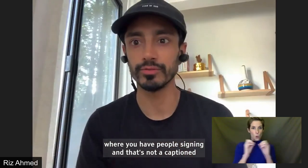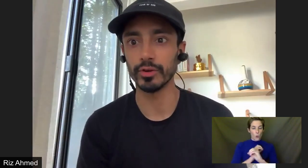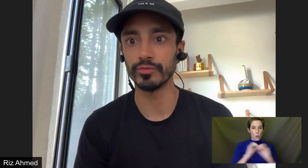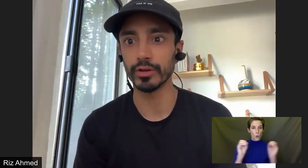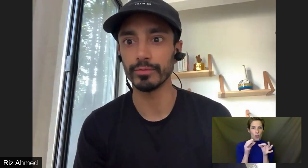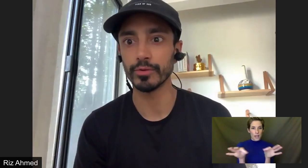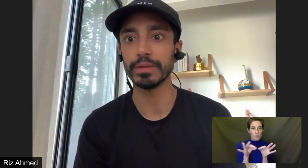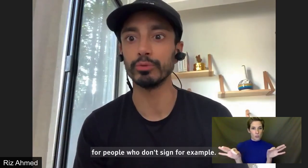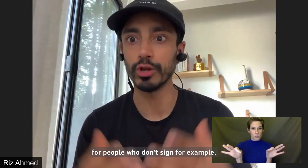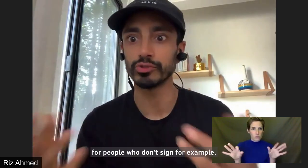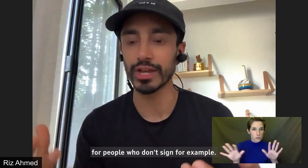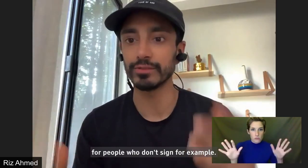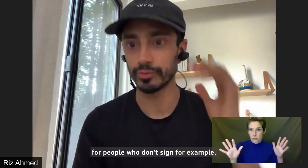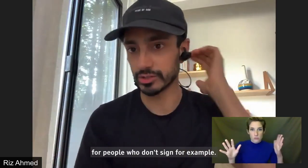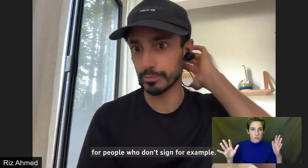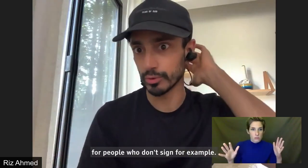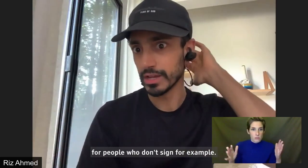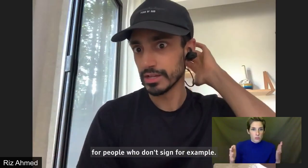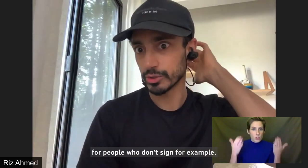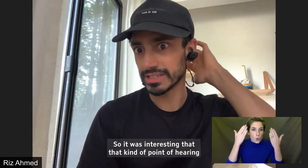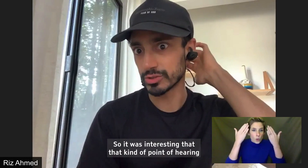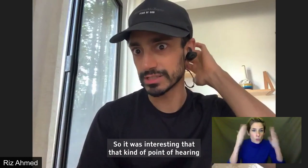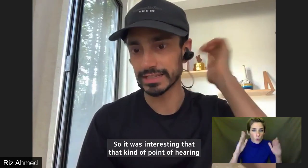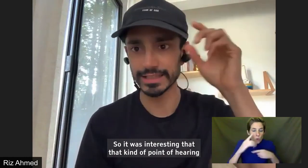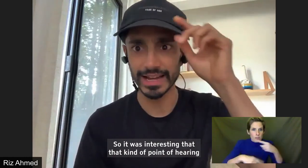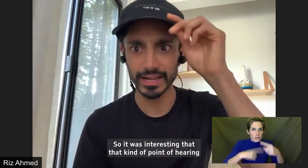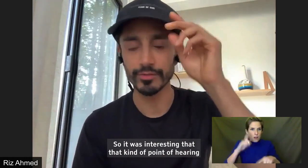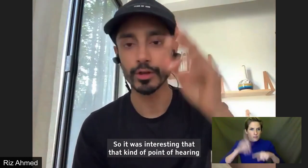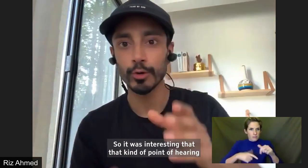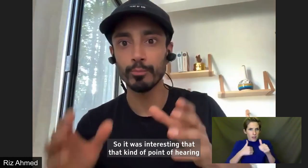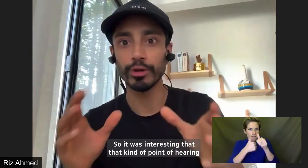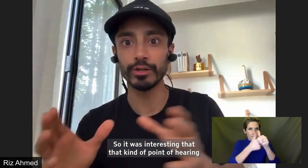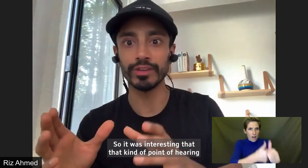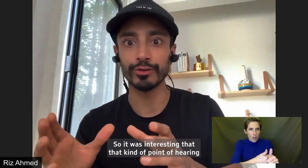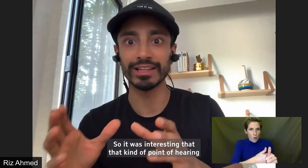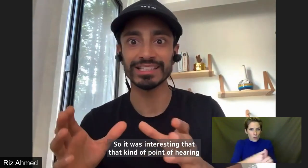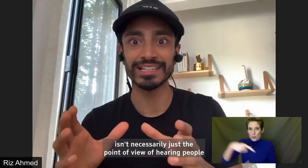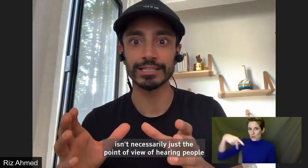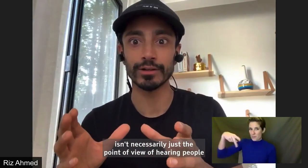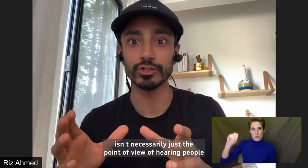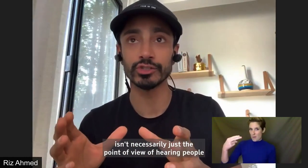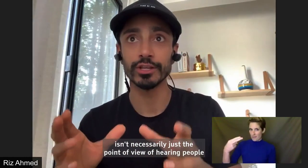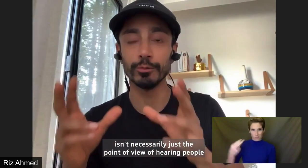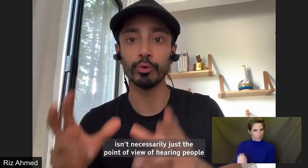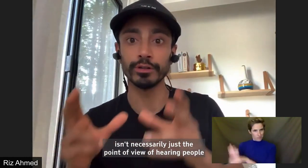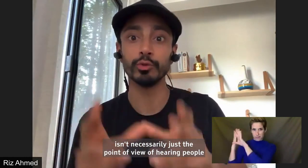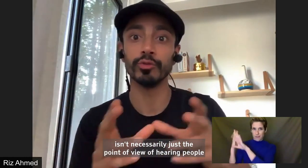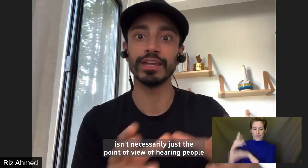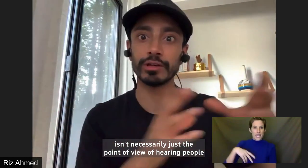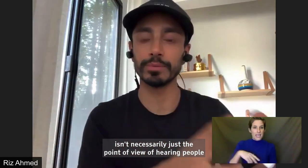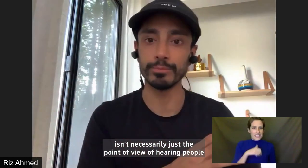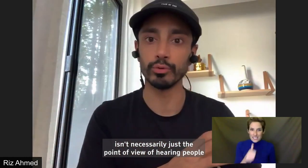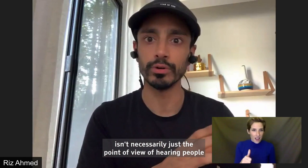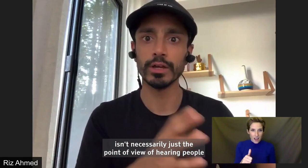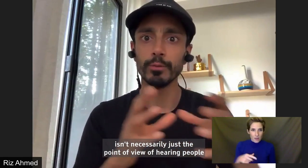captioned for people who don't sign, for example. So it's interesting that that kind of point of hearing isn't necessarily just the point of